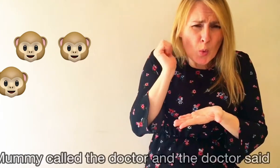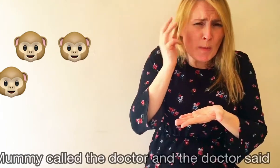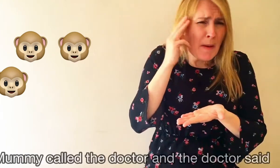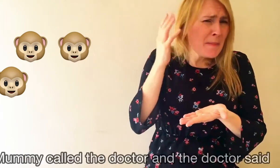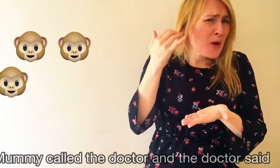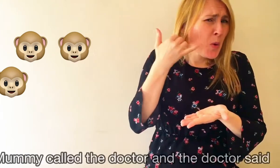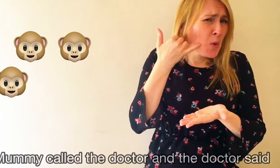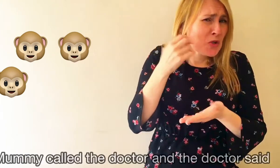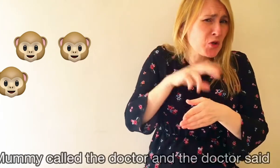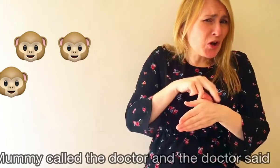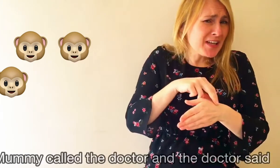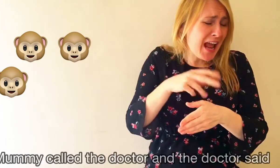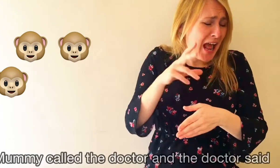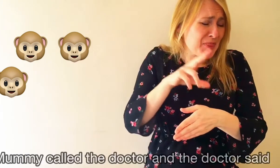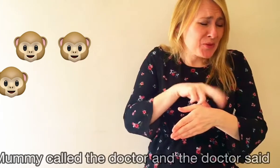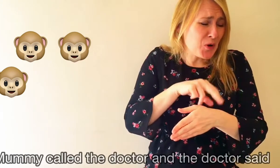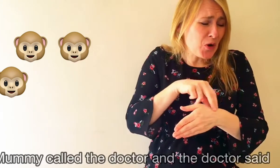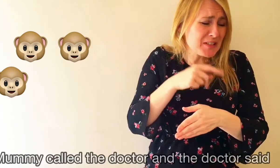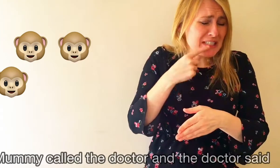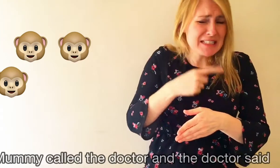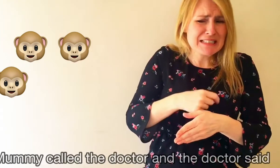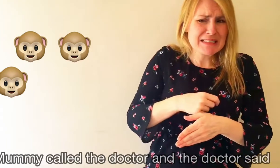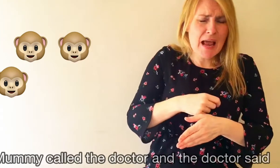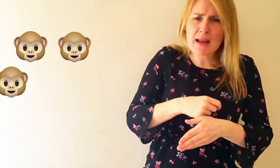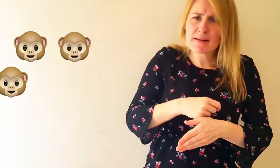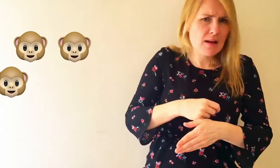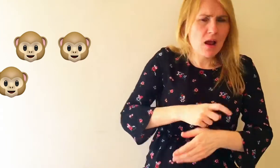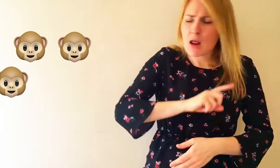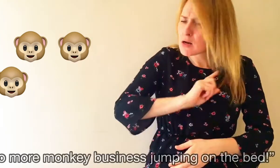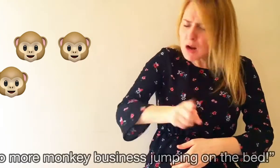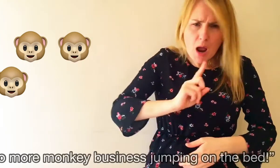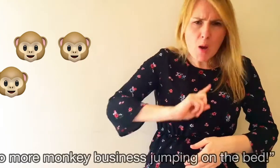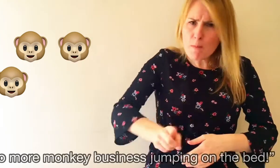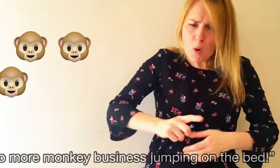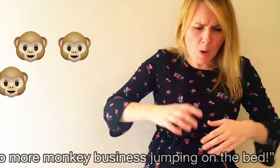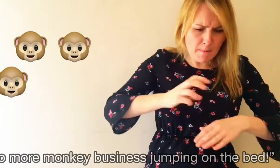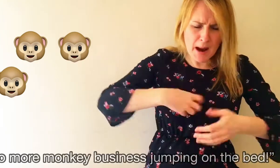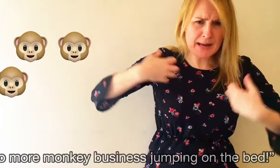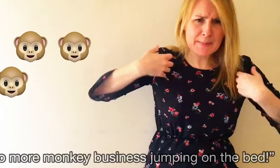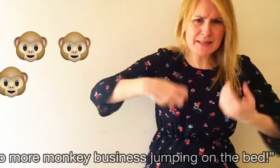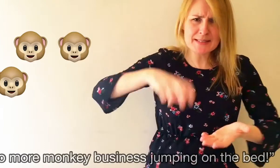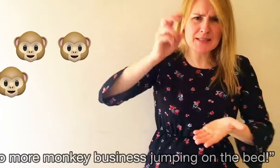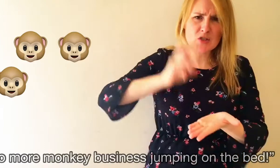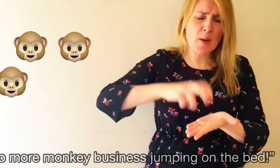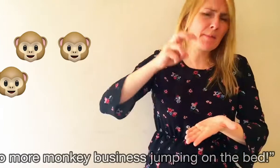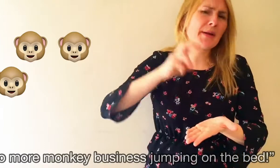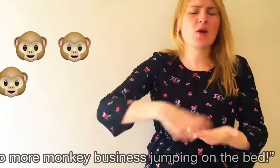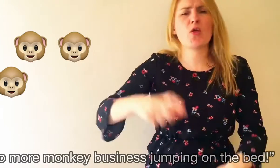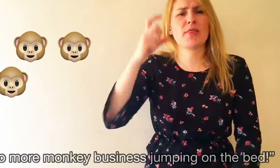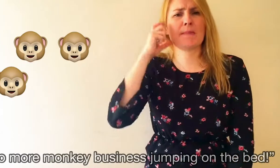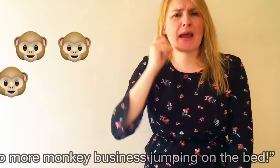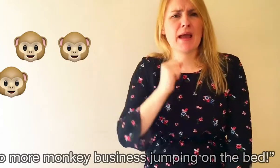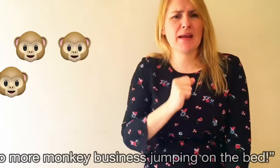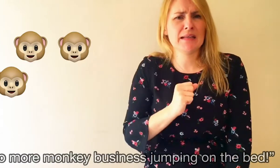Mammy called the doctor and the doctor said, no more monkey business bouncing on the bed.